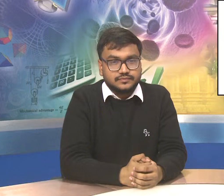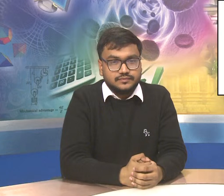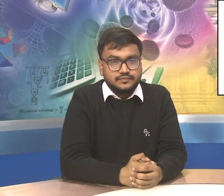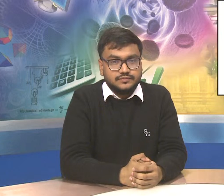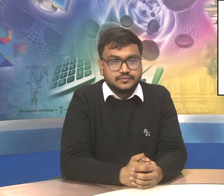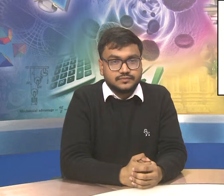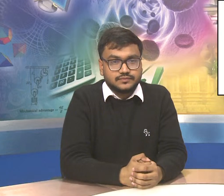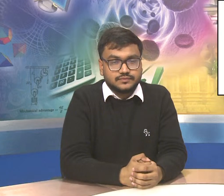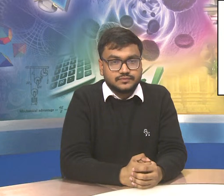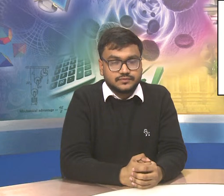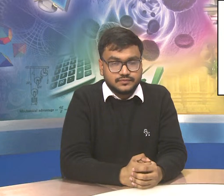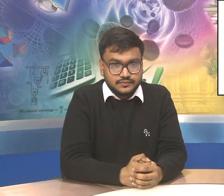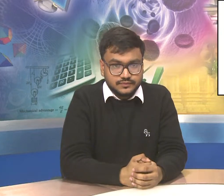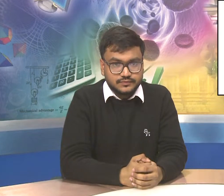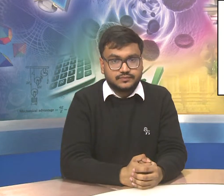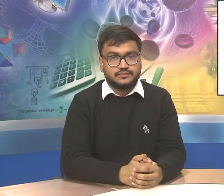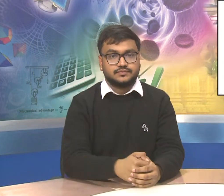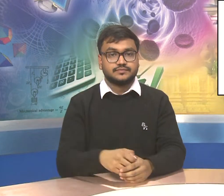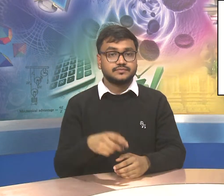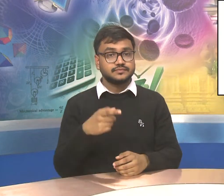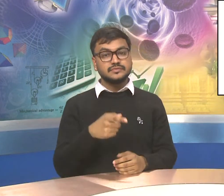in anticipation.